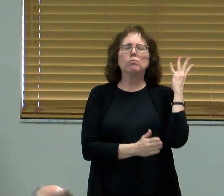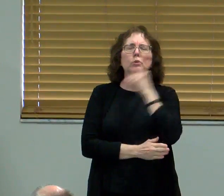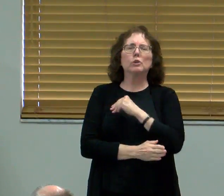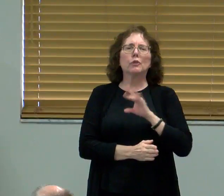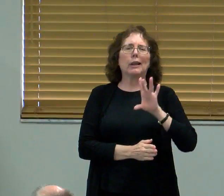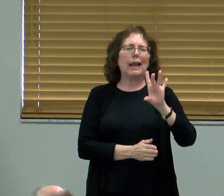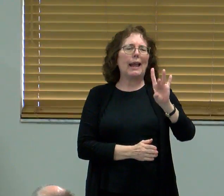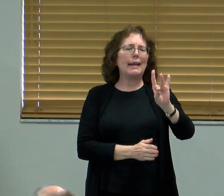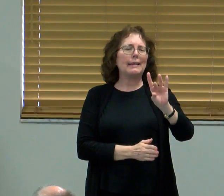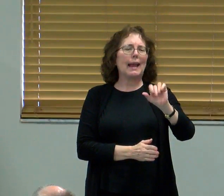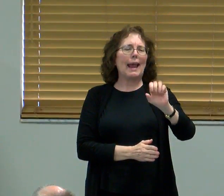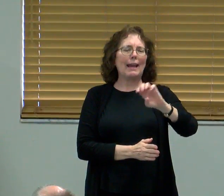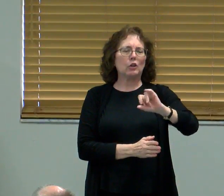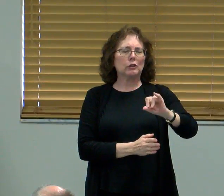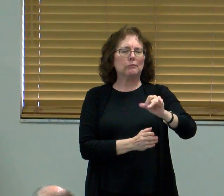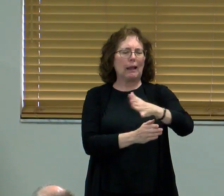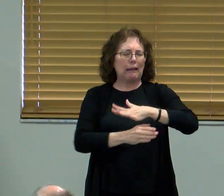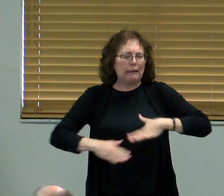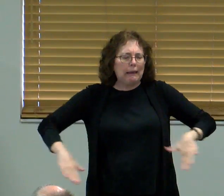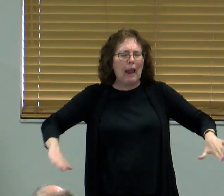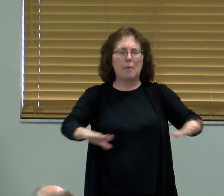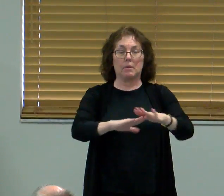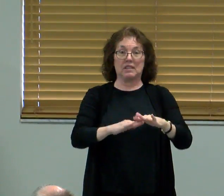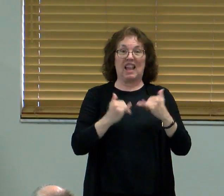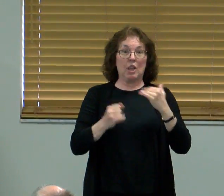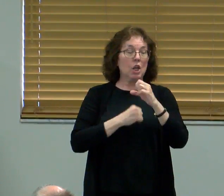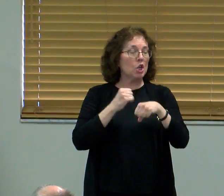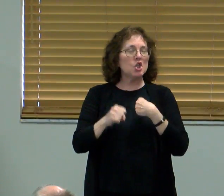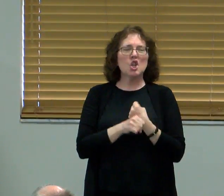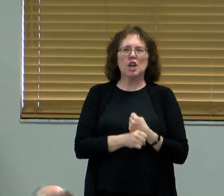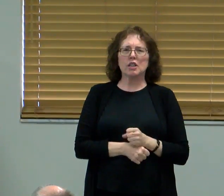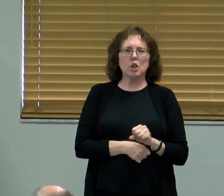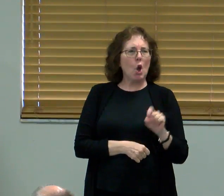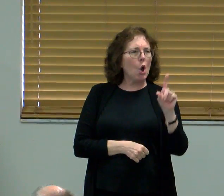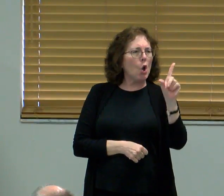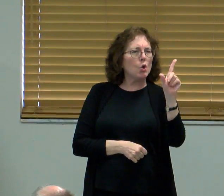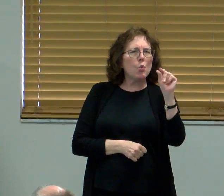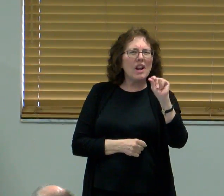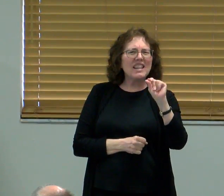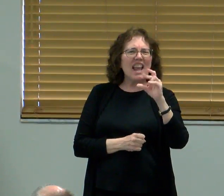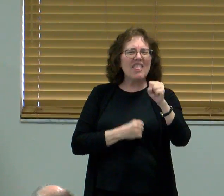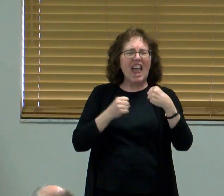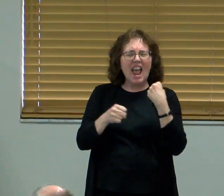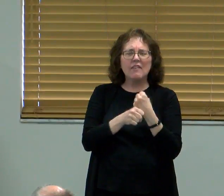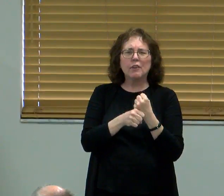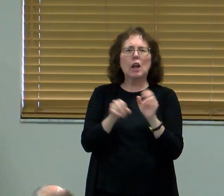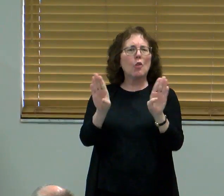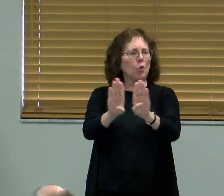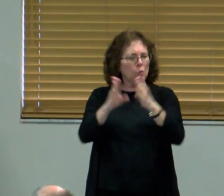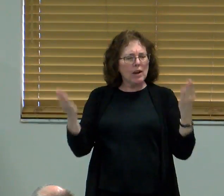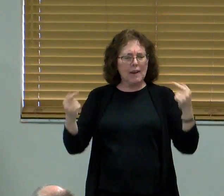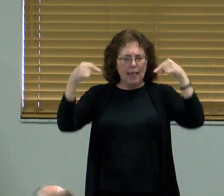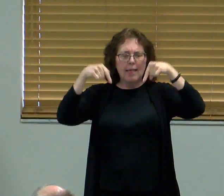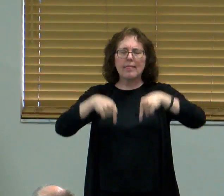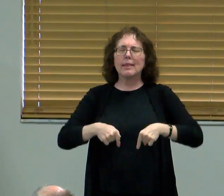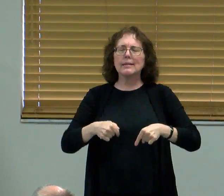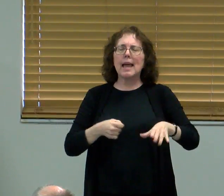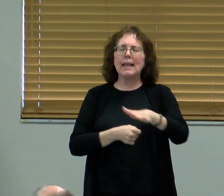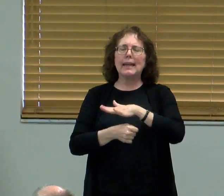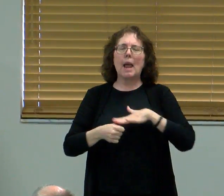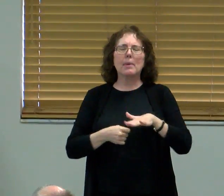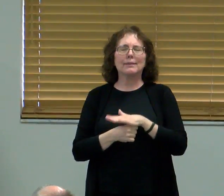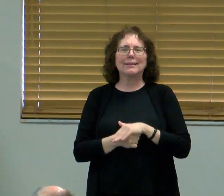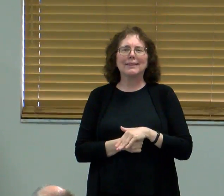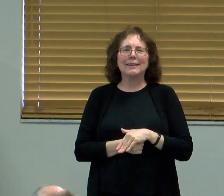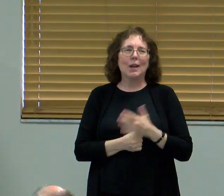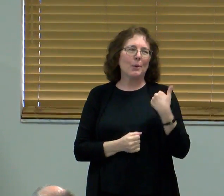today. It's hard to believe, but this year marks the 20th anniversary of the grand opening of this campus.